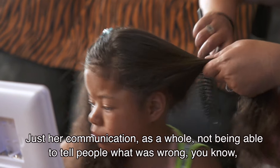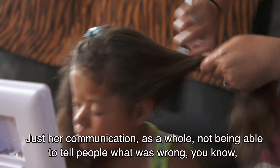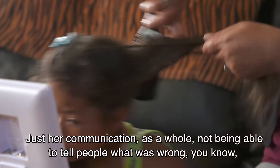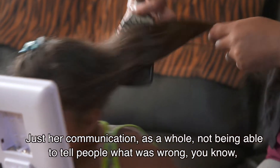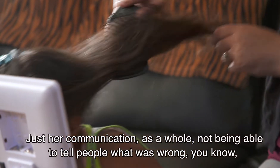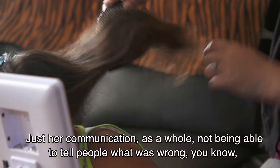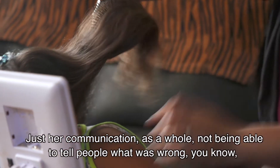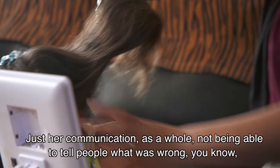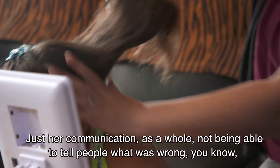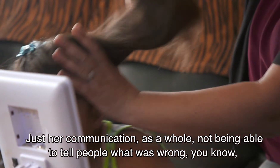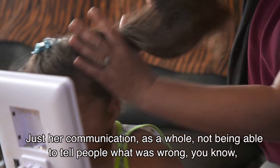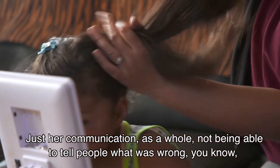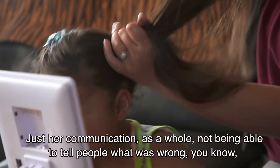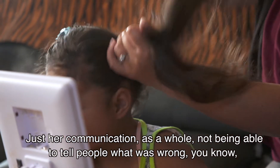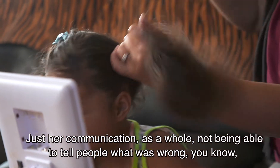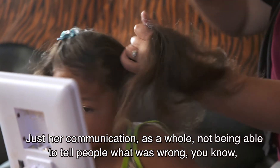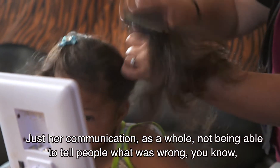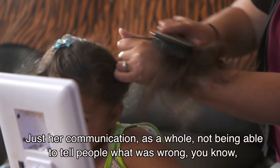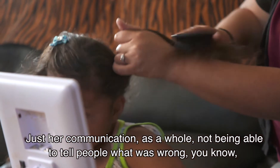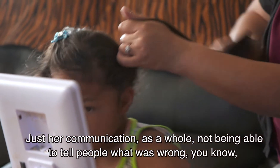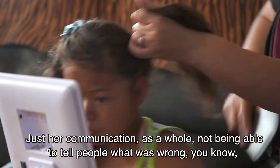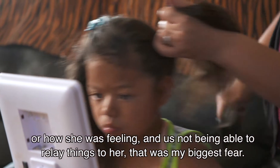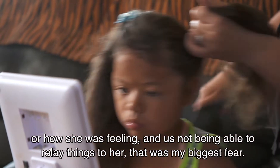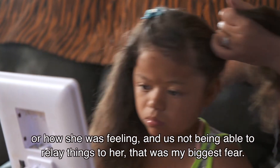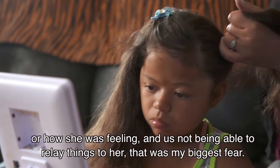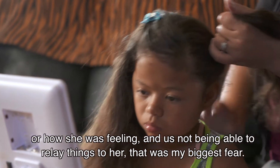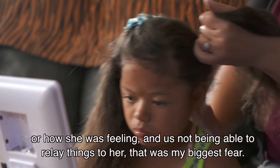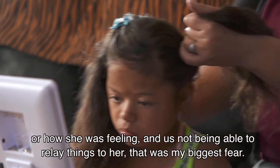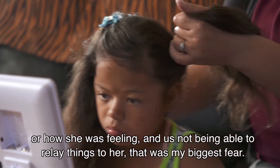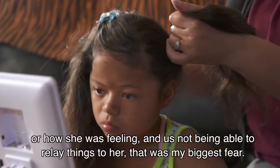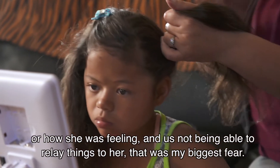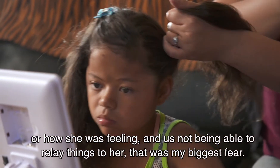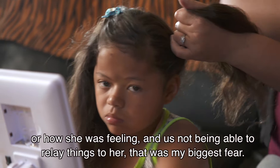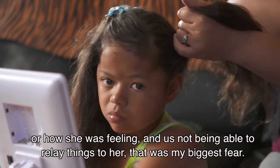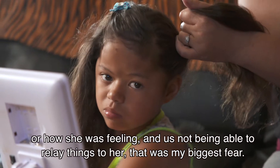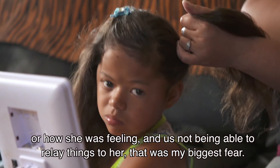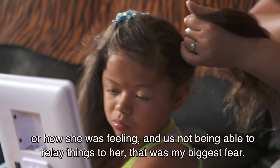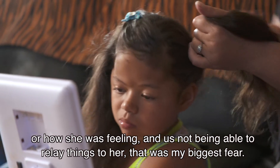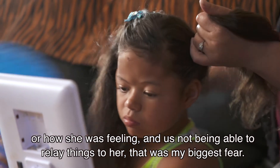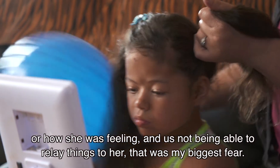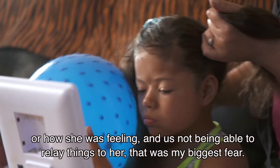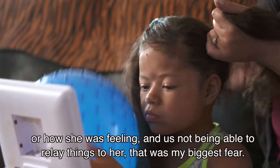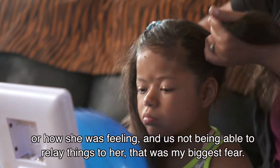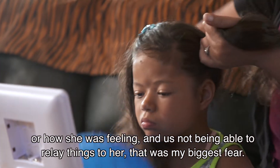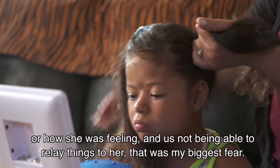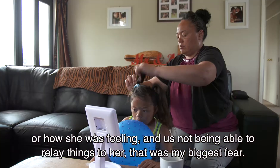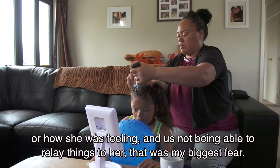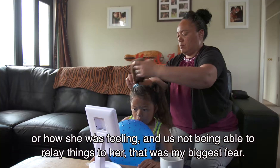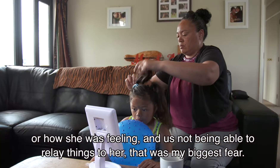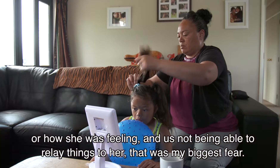tell people what was wrong, you know, or how she was feeling, and us not being able to relay things to her. That